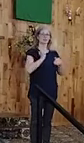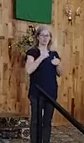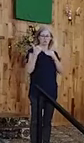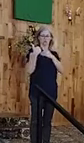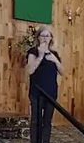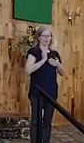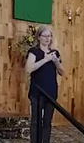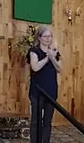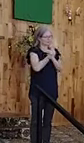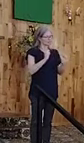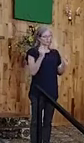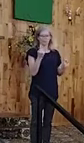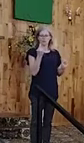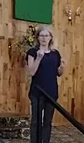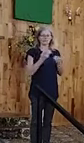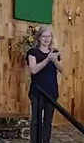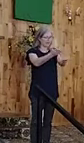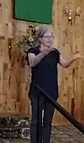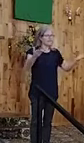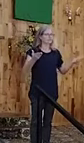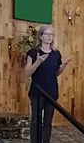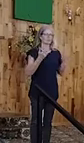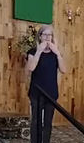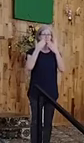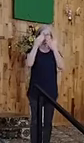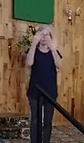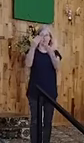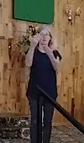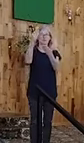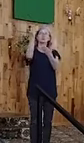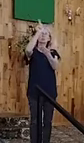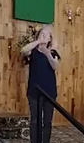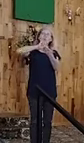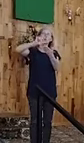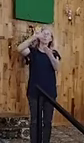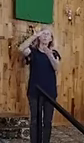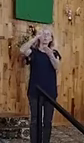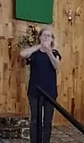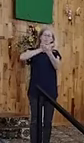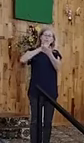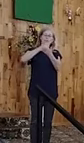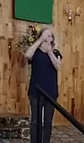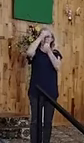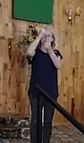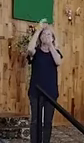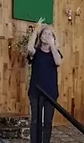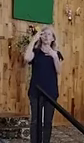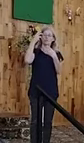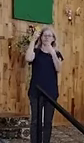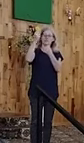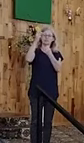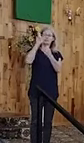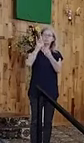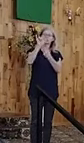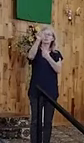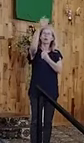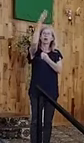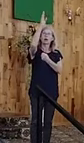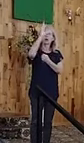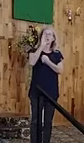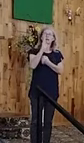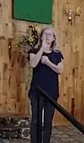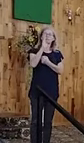our salvation, always and everywhere, to give you thanks, Lord, Holy Father, Almighty and Eternal